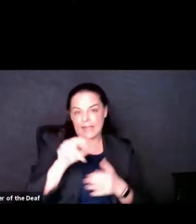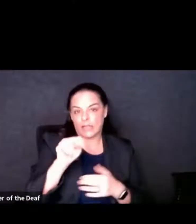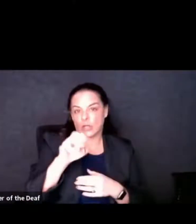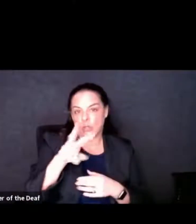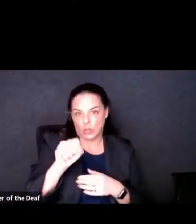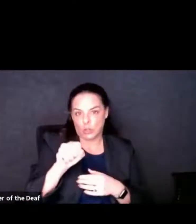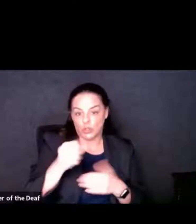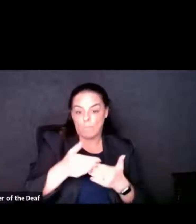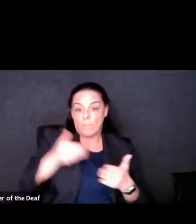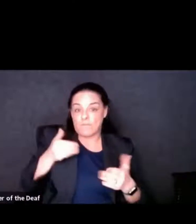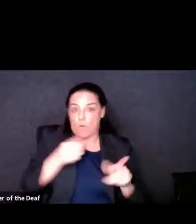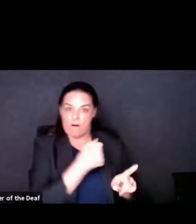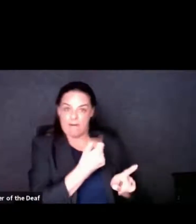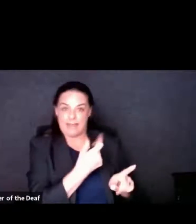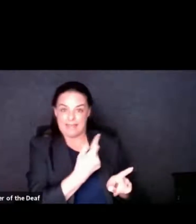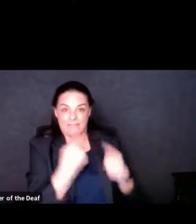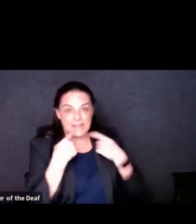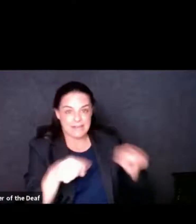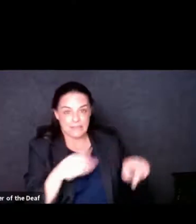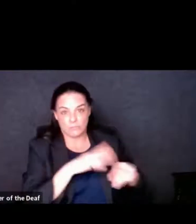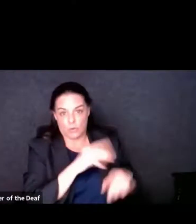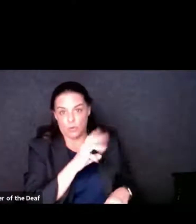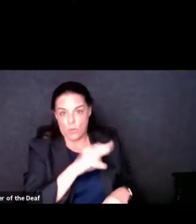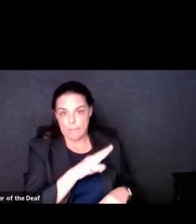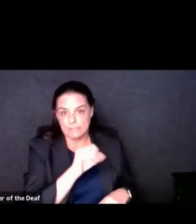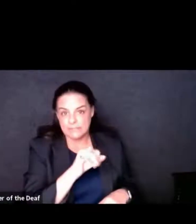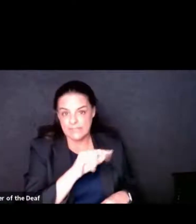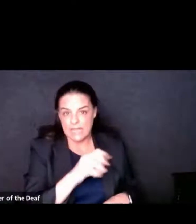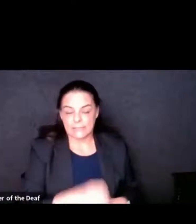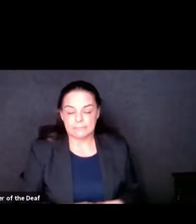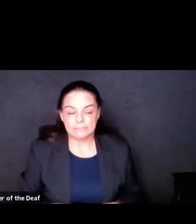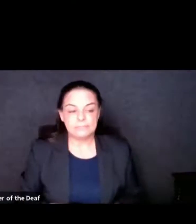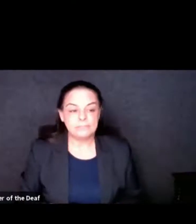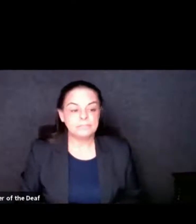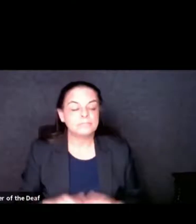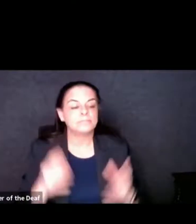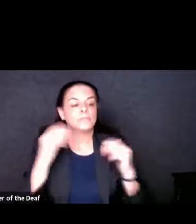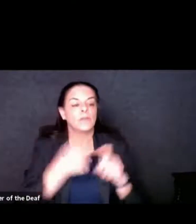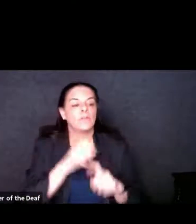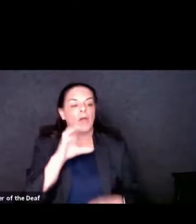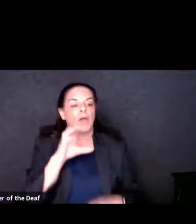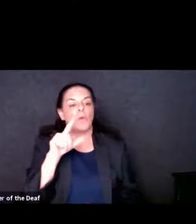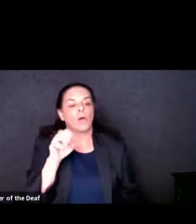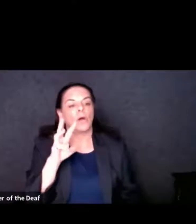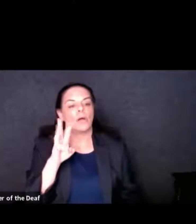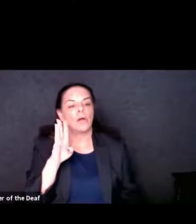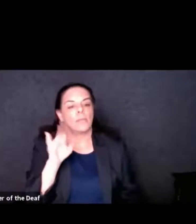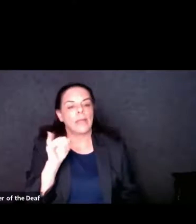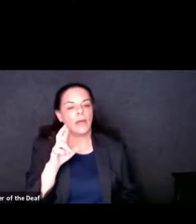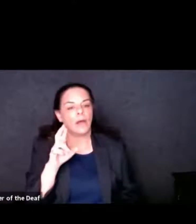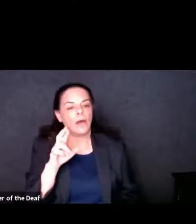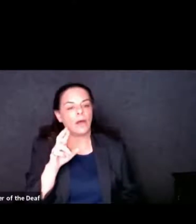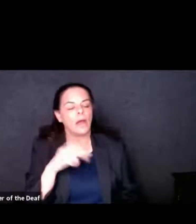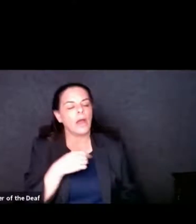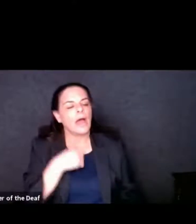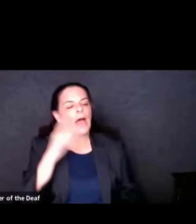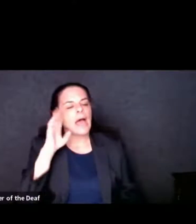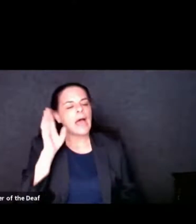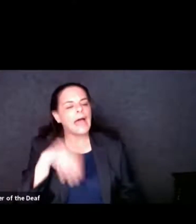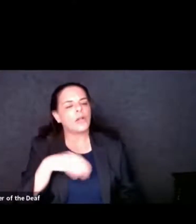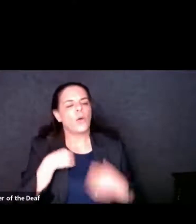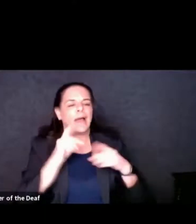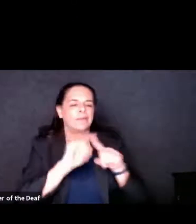11 a.m. Announcement on the website. Let's see, from Cole with WBIR. I know there are variables,